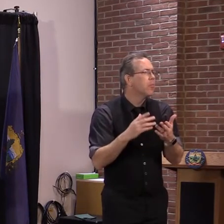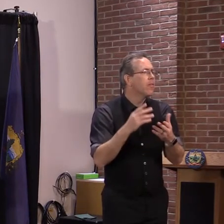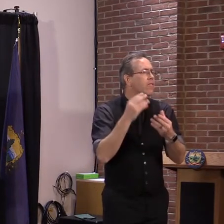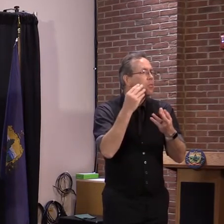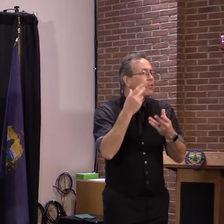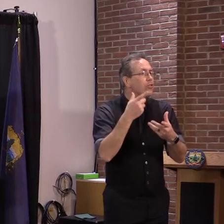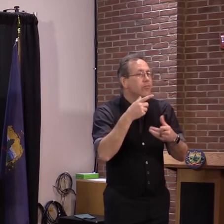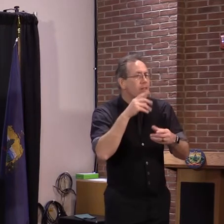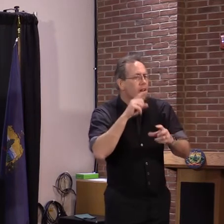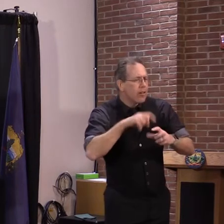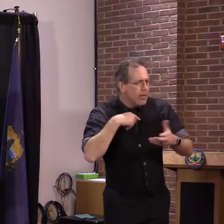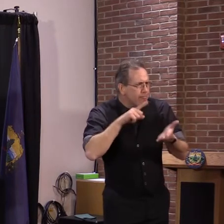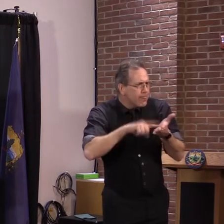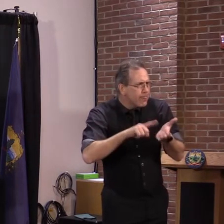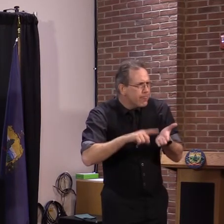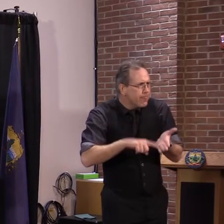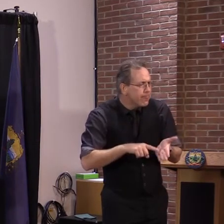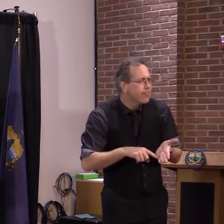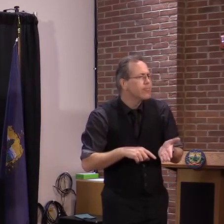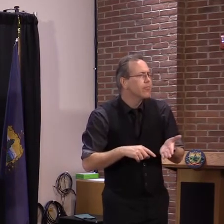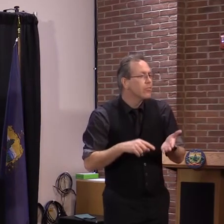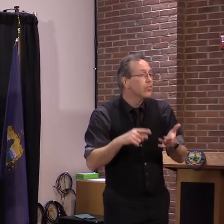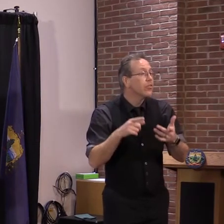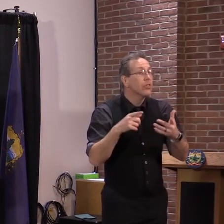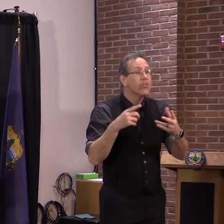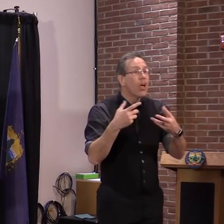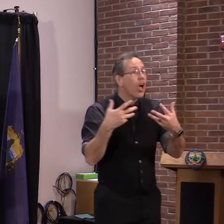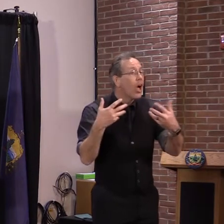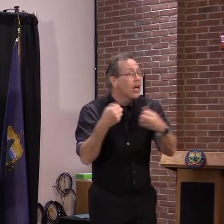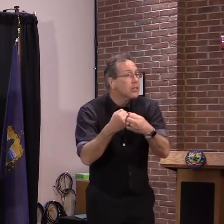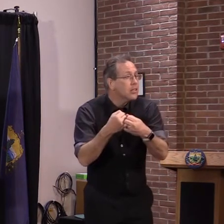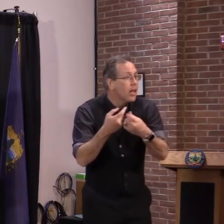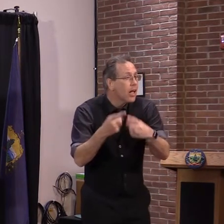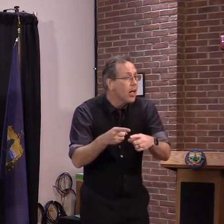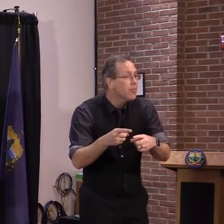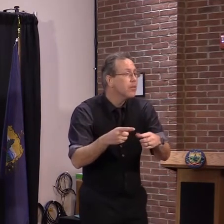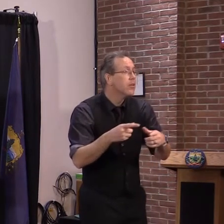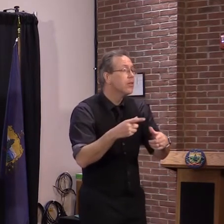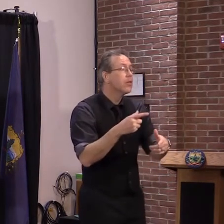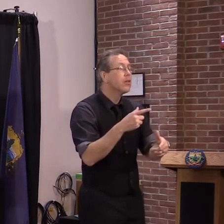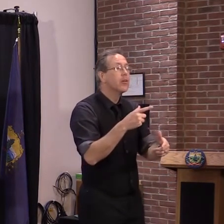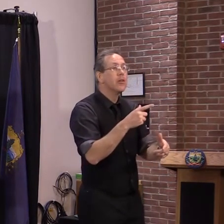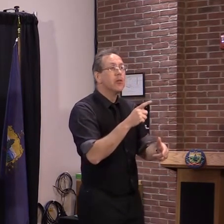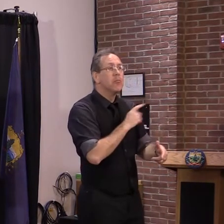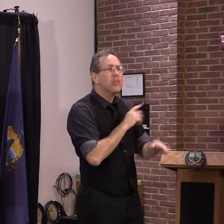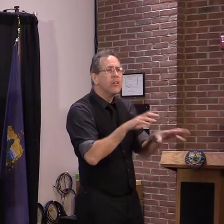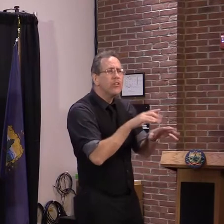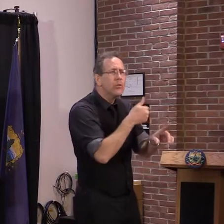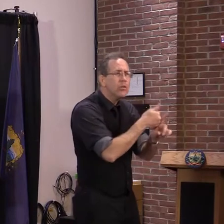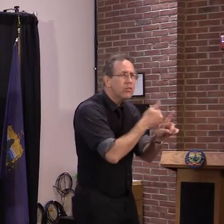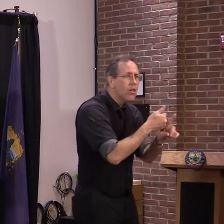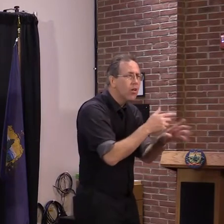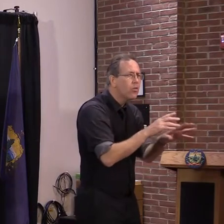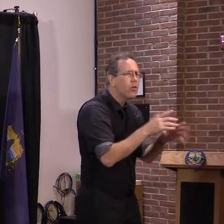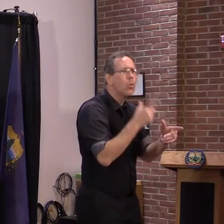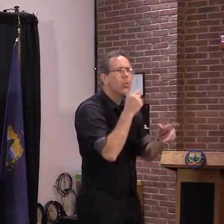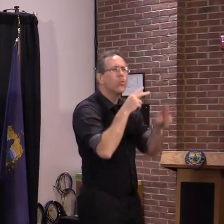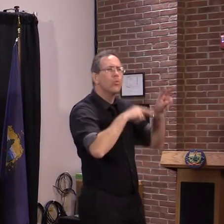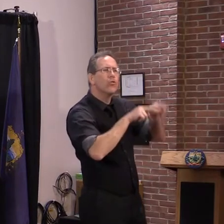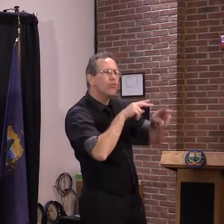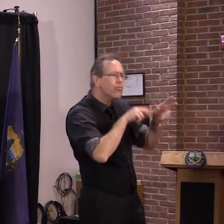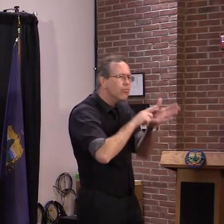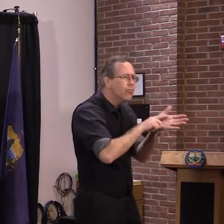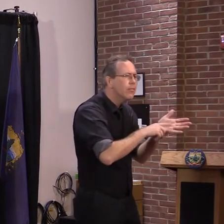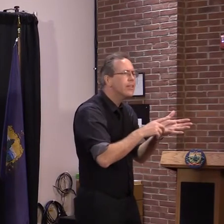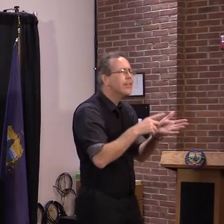relationship between traffic crashes and enforcement and trying to correlate those things. And that work continues with a new records management